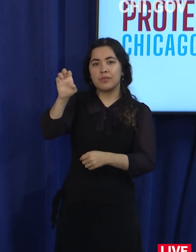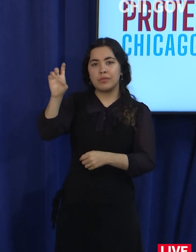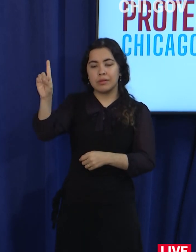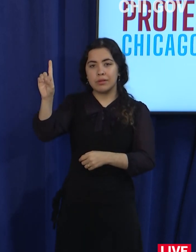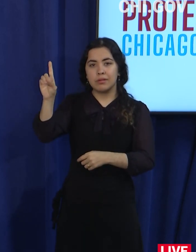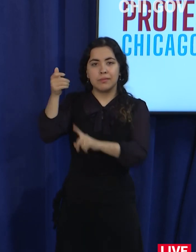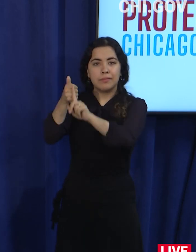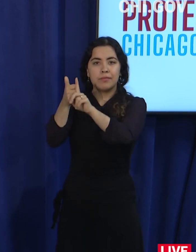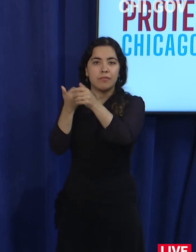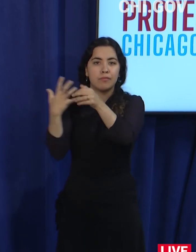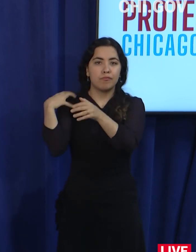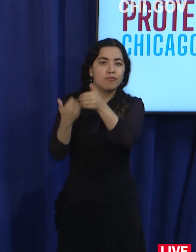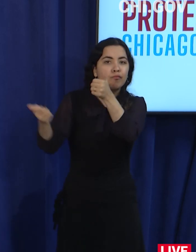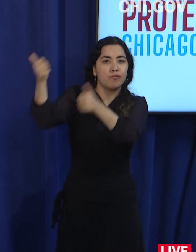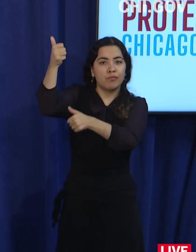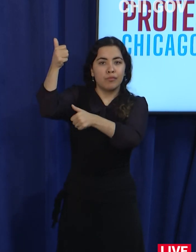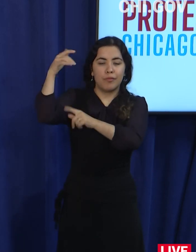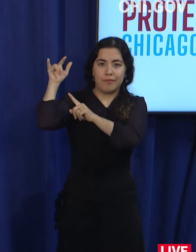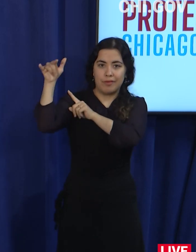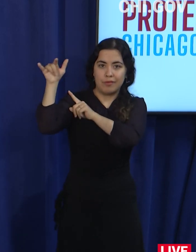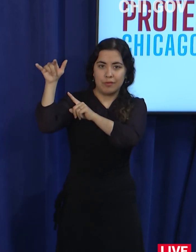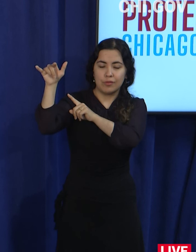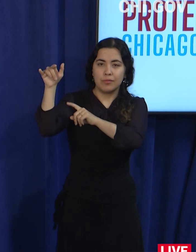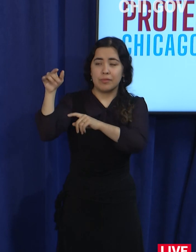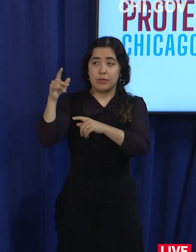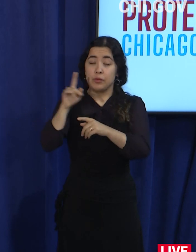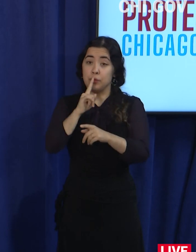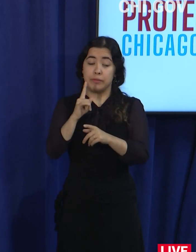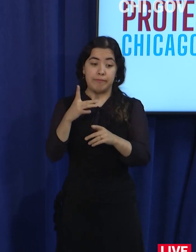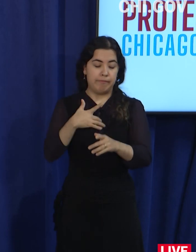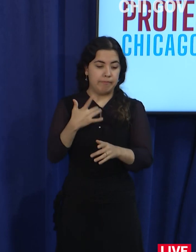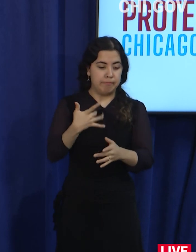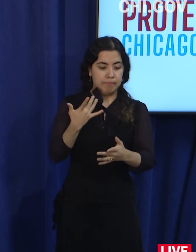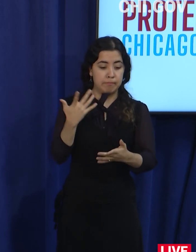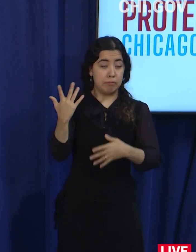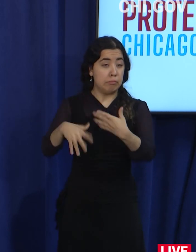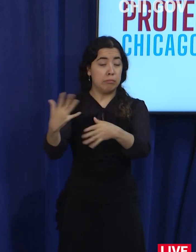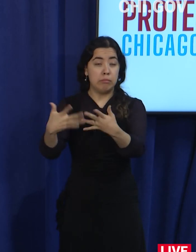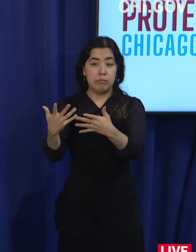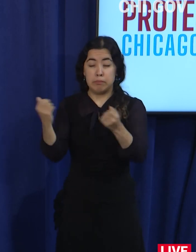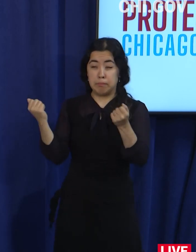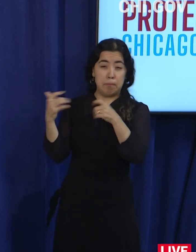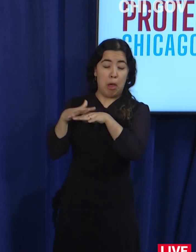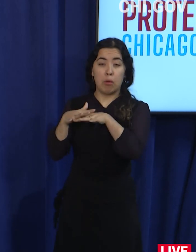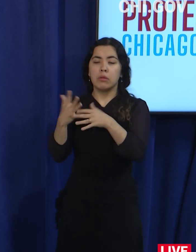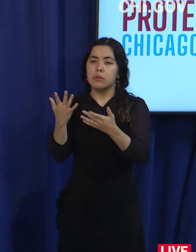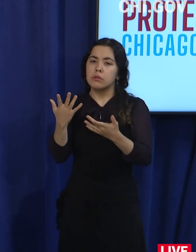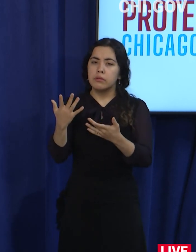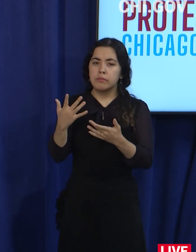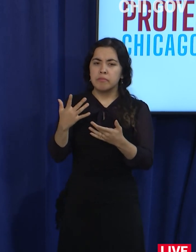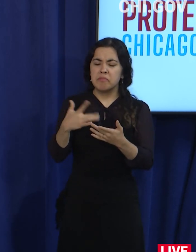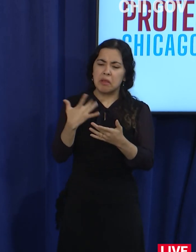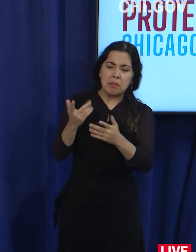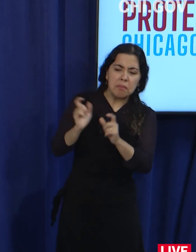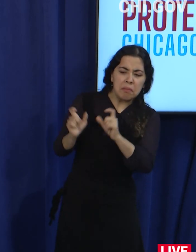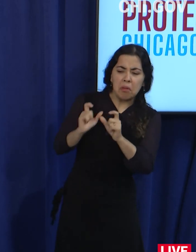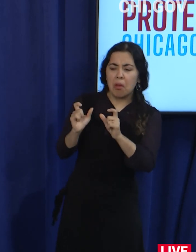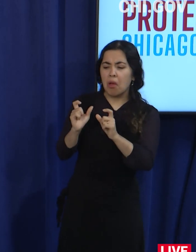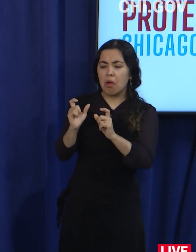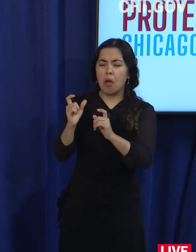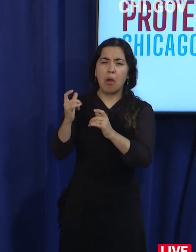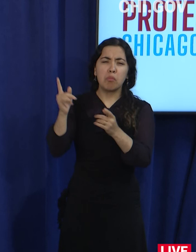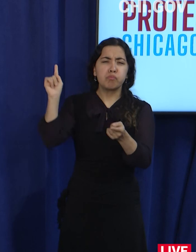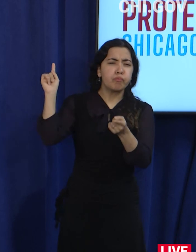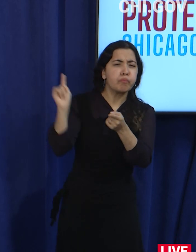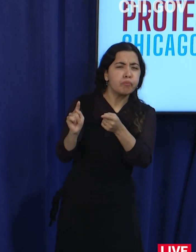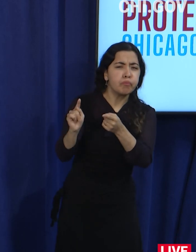period, and then for most of the time at both airports, the traffic was fairly light. But look, we live in a